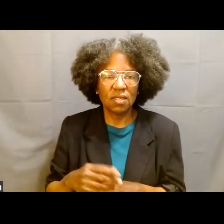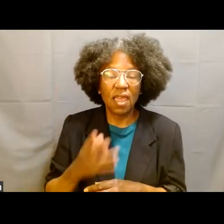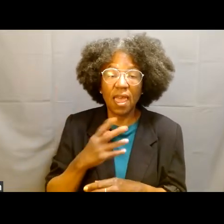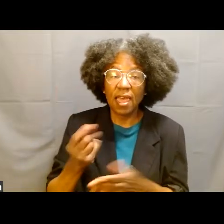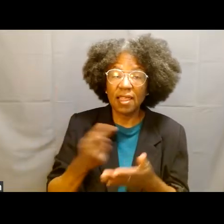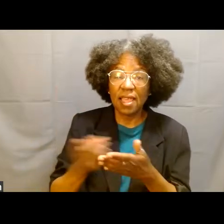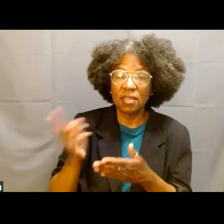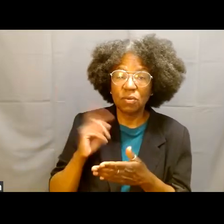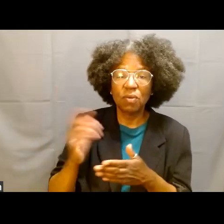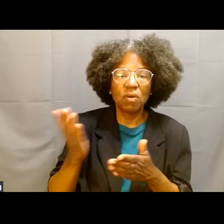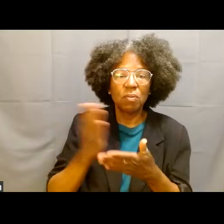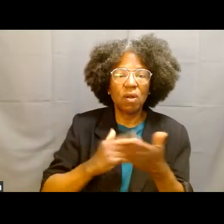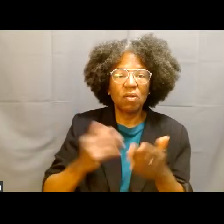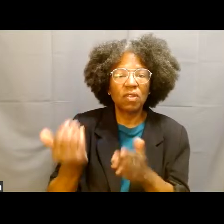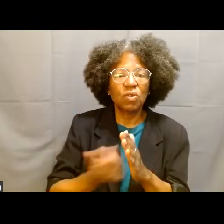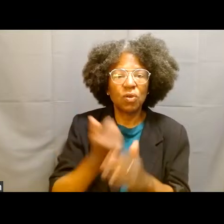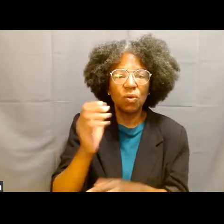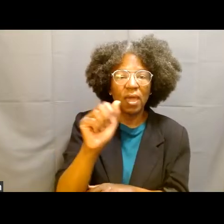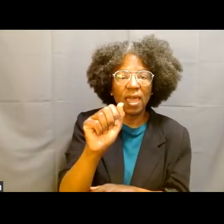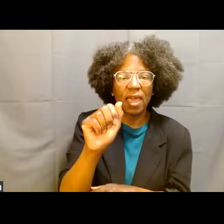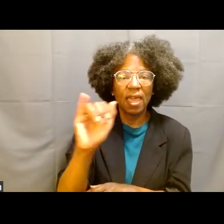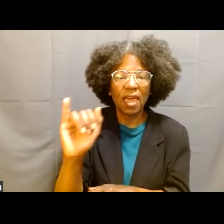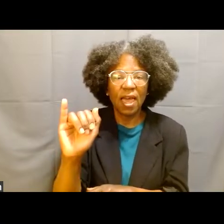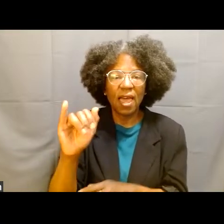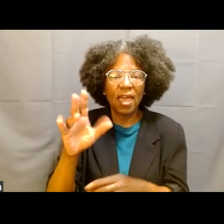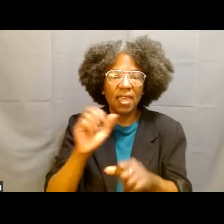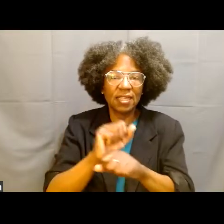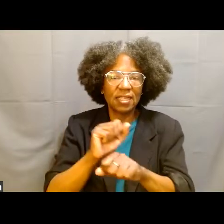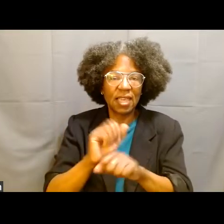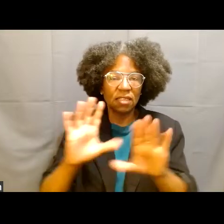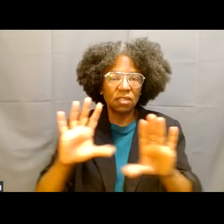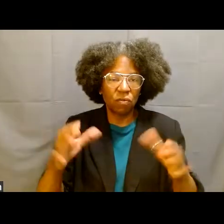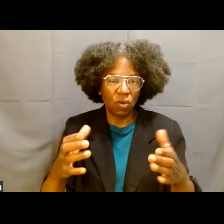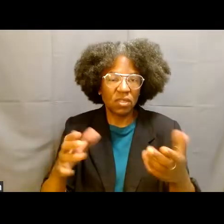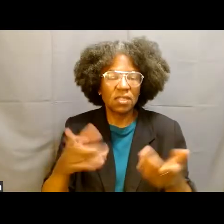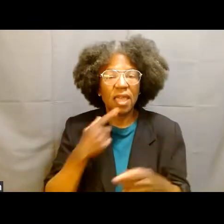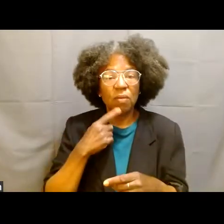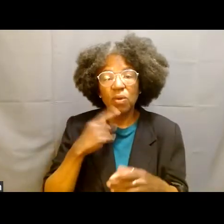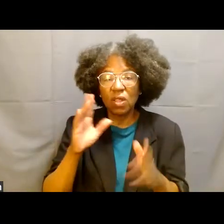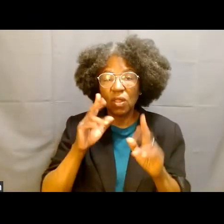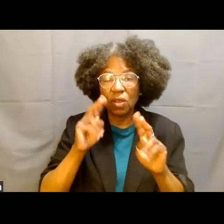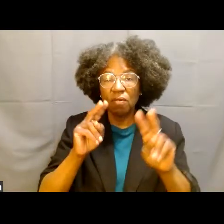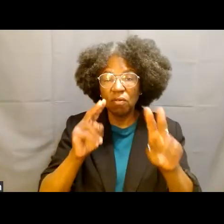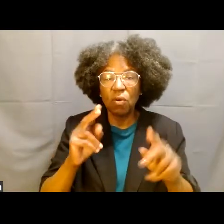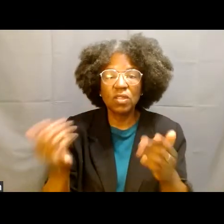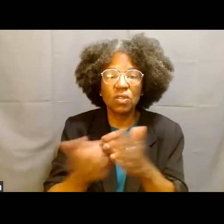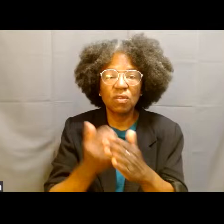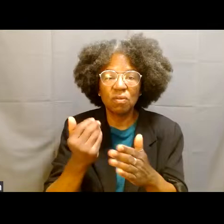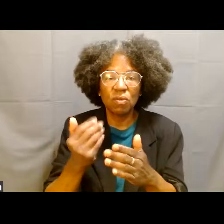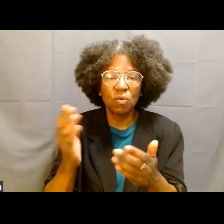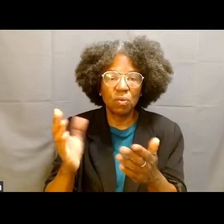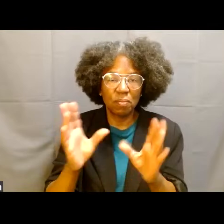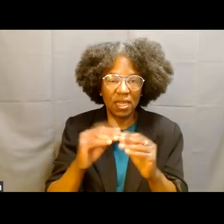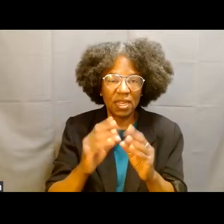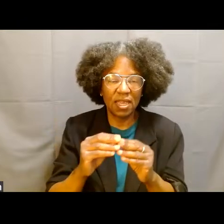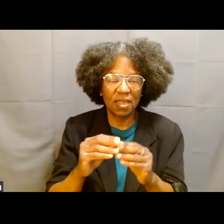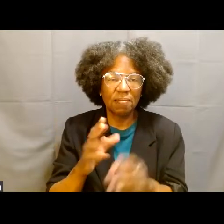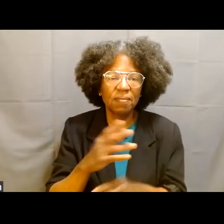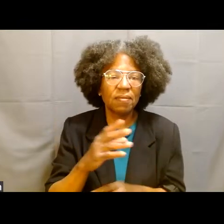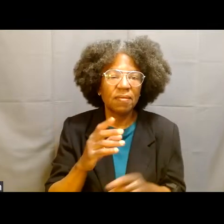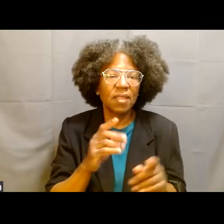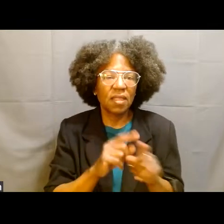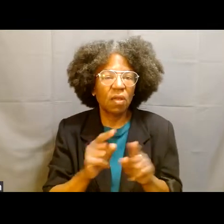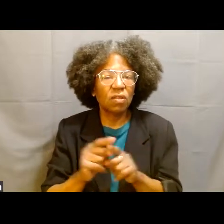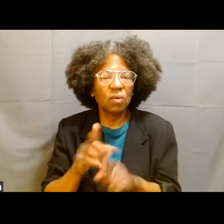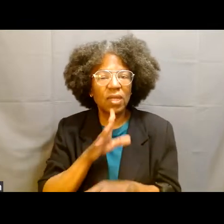task force, and we are both looking forward to the first meeting taking place on March 20th. and we'd like to speak a little bit about